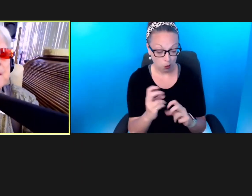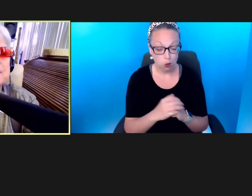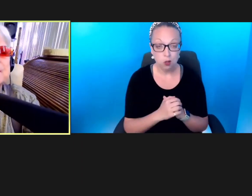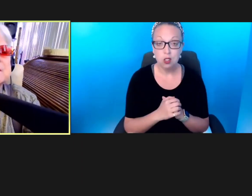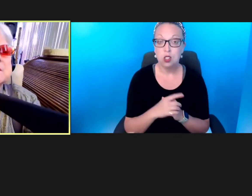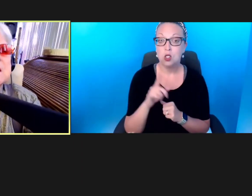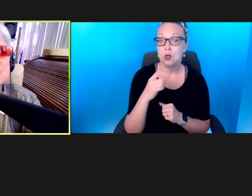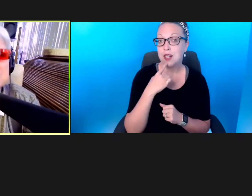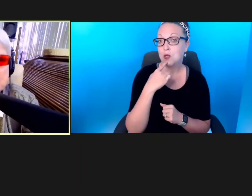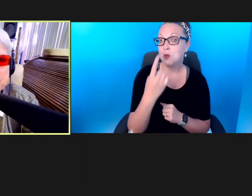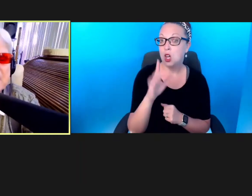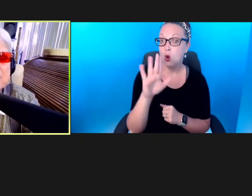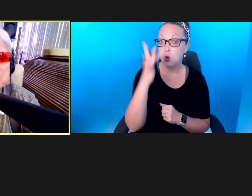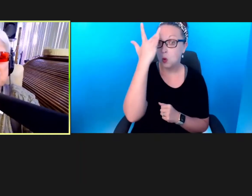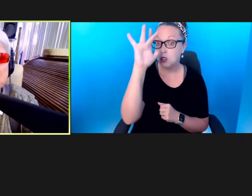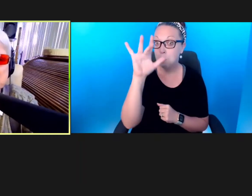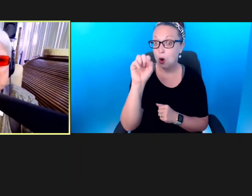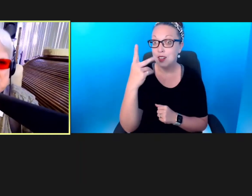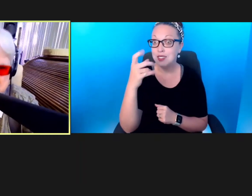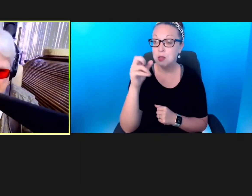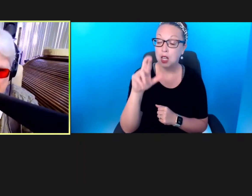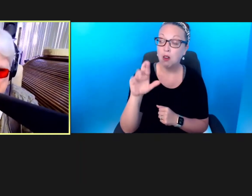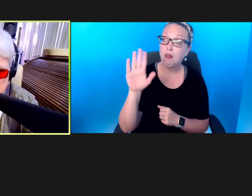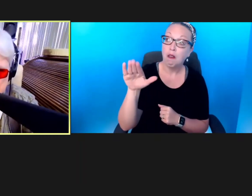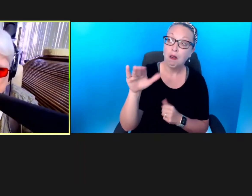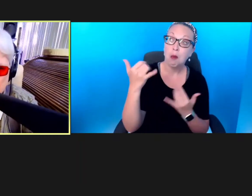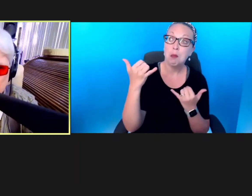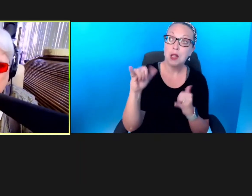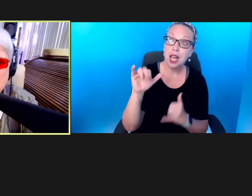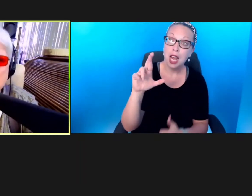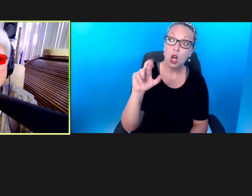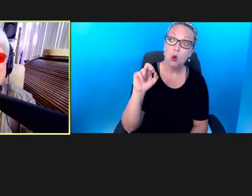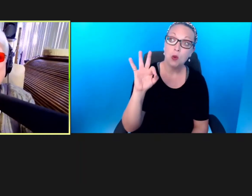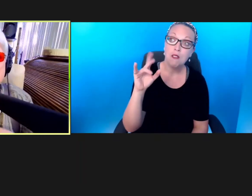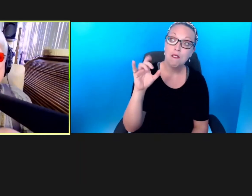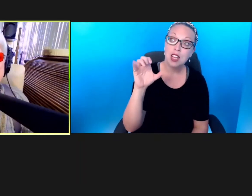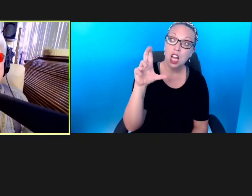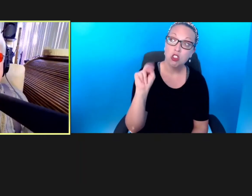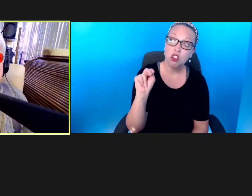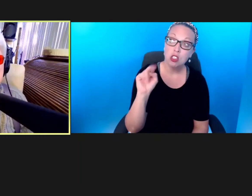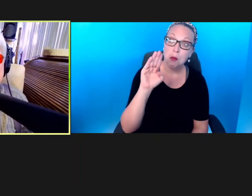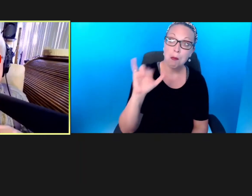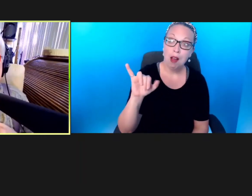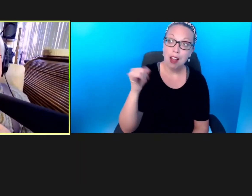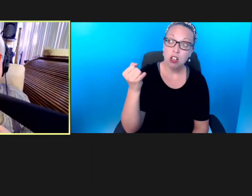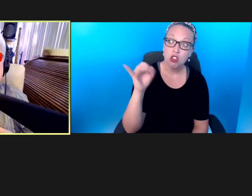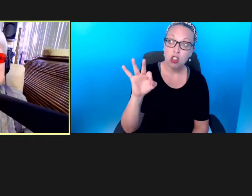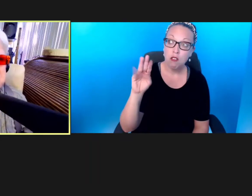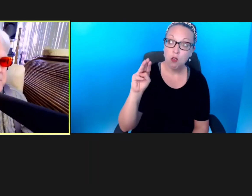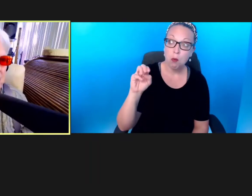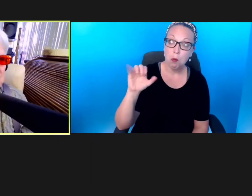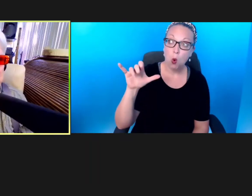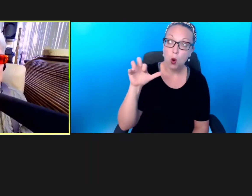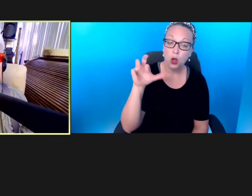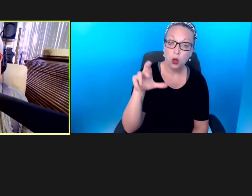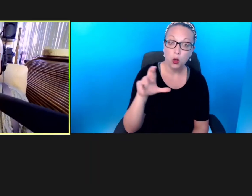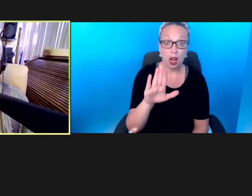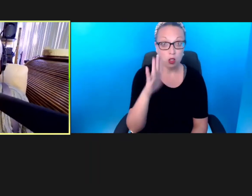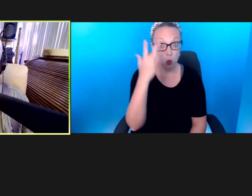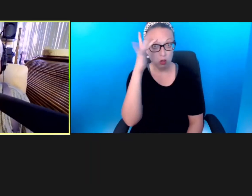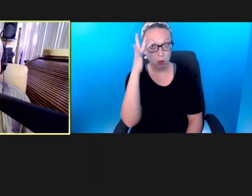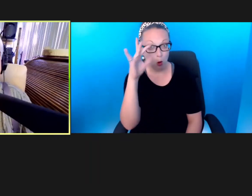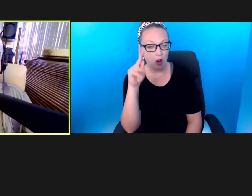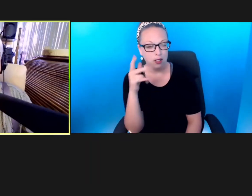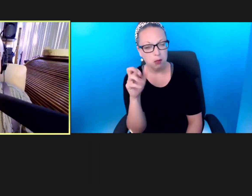smart speaker is play Reflections by Jeff Moyer. And your smart speaker is smart, but not